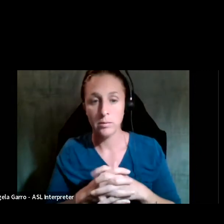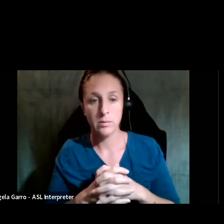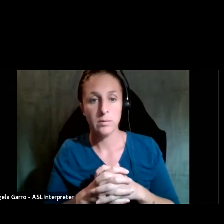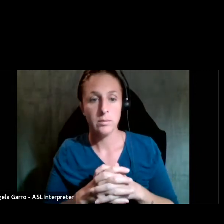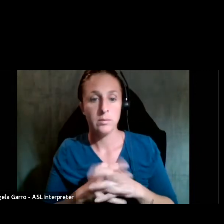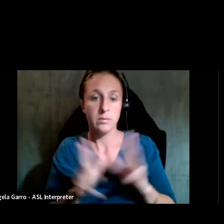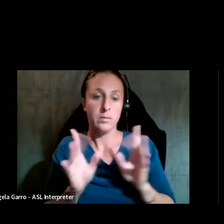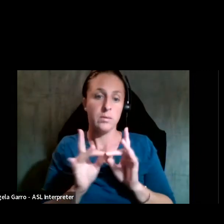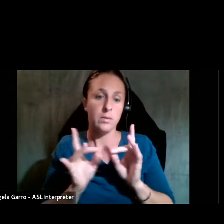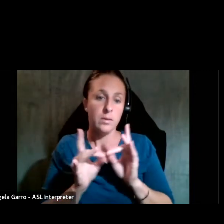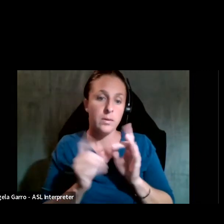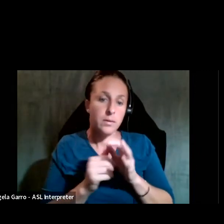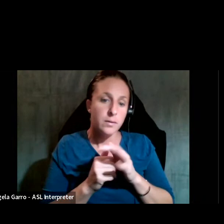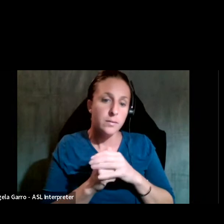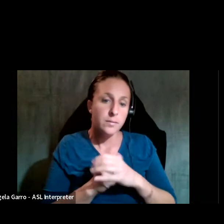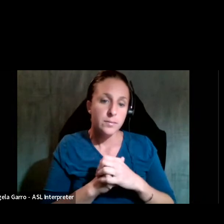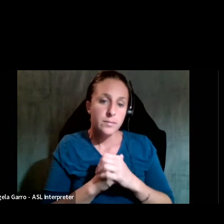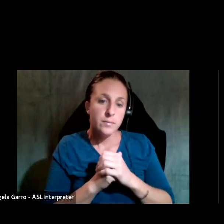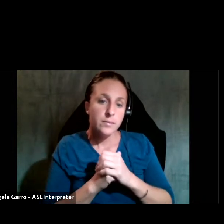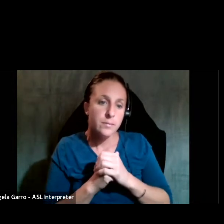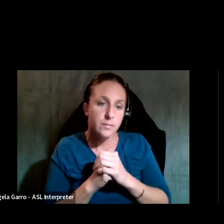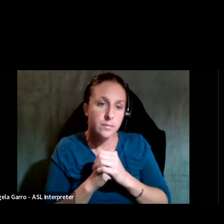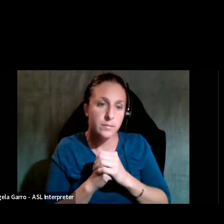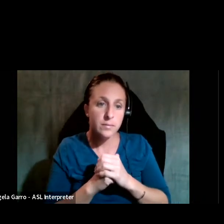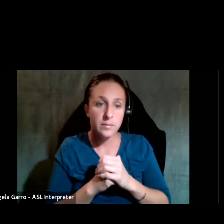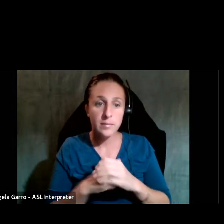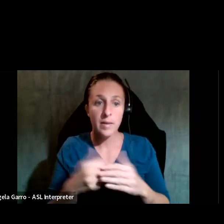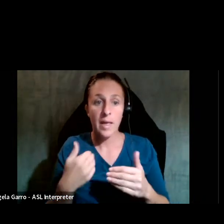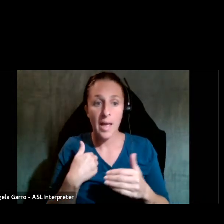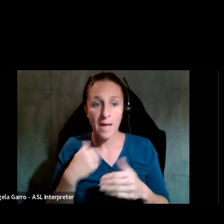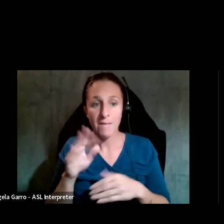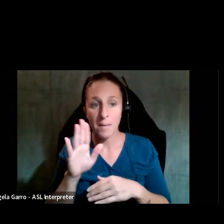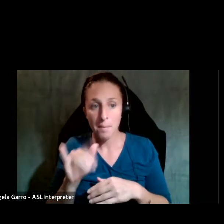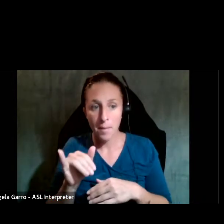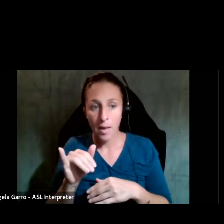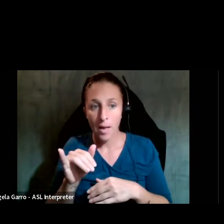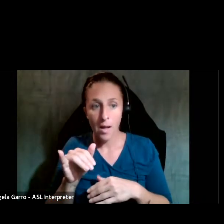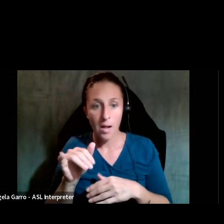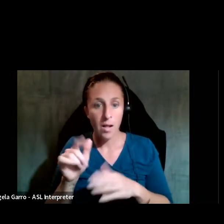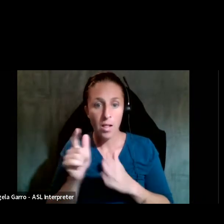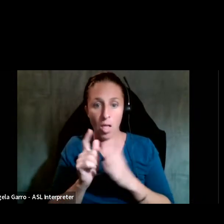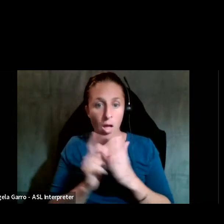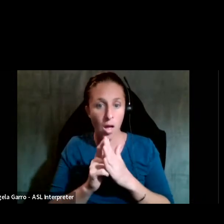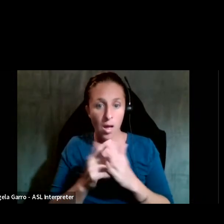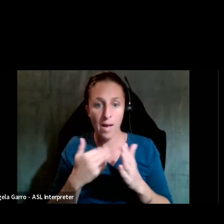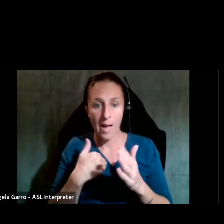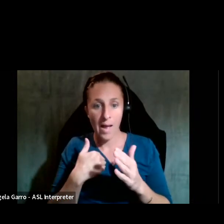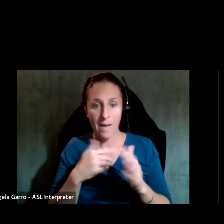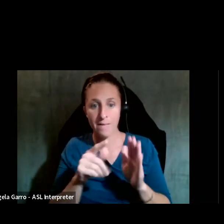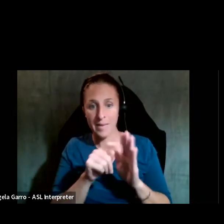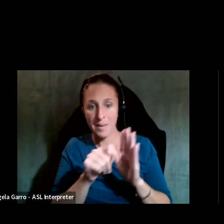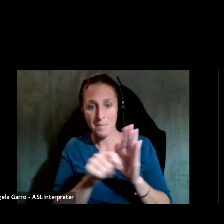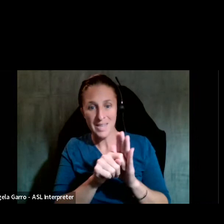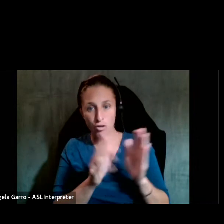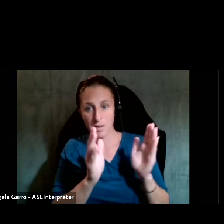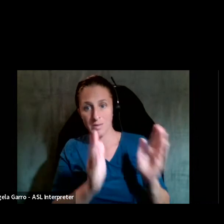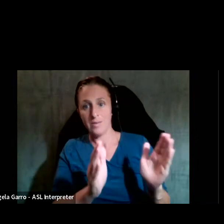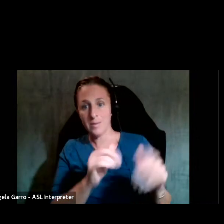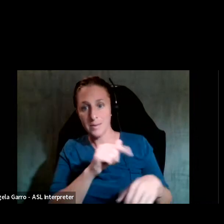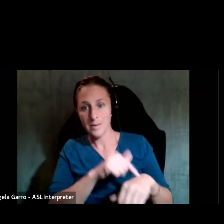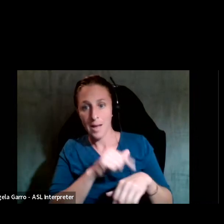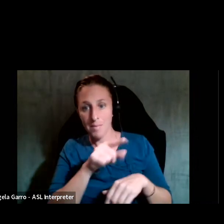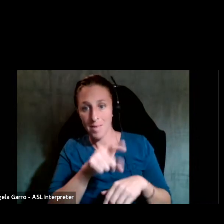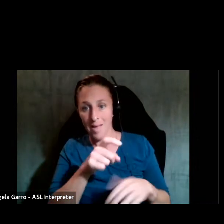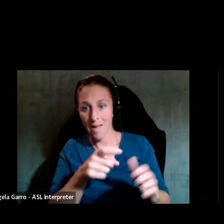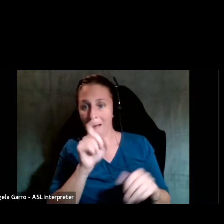Comment? Is there by law a period they have? Is there by law a period of time they have